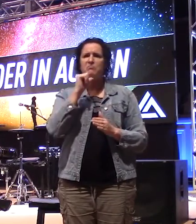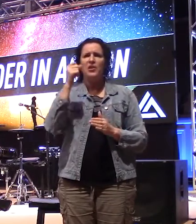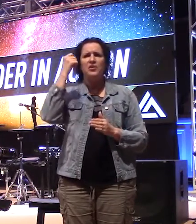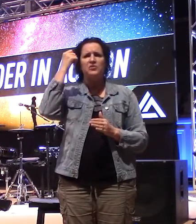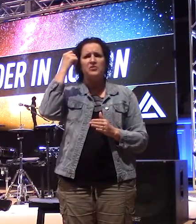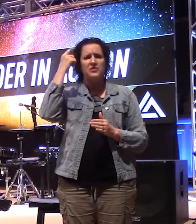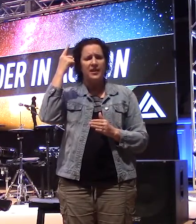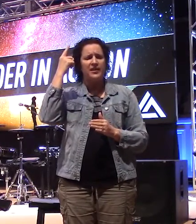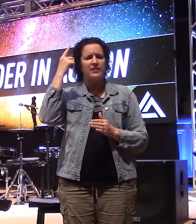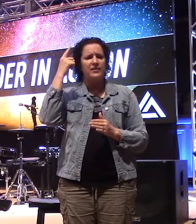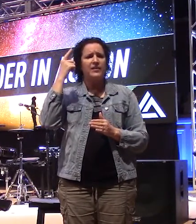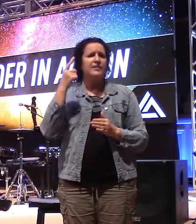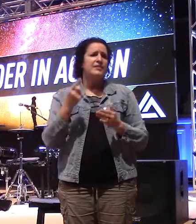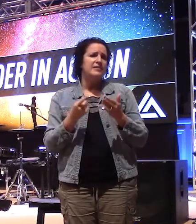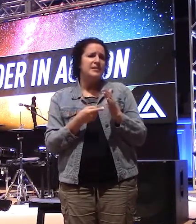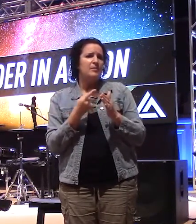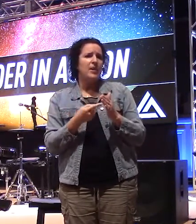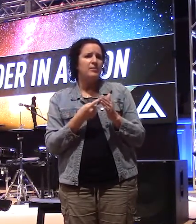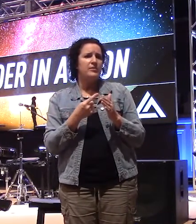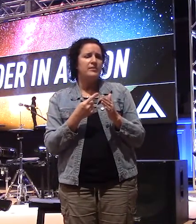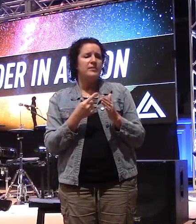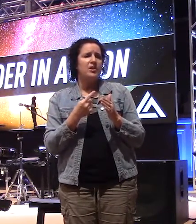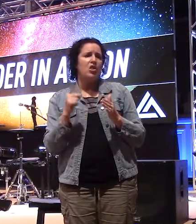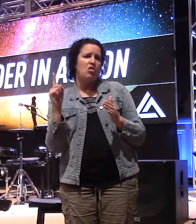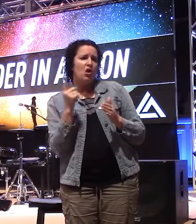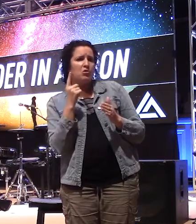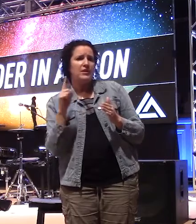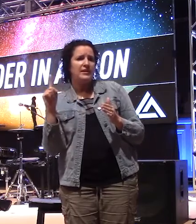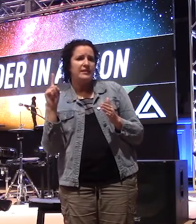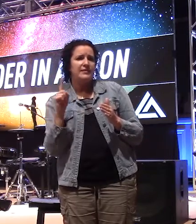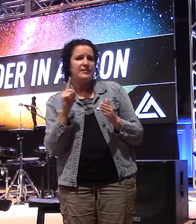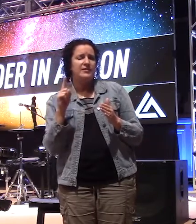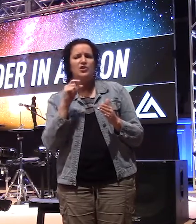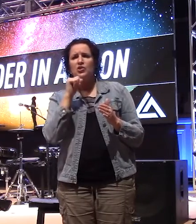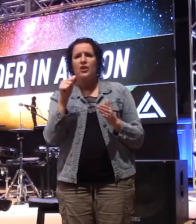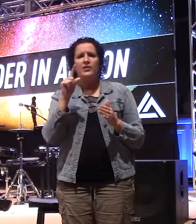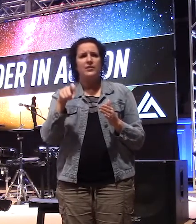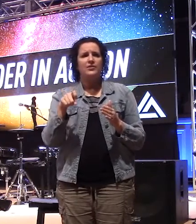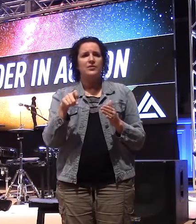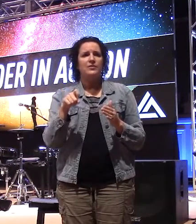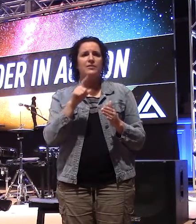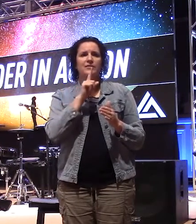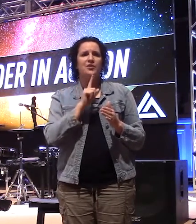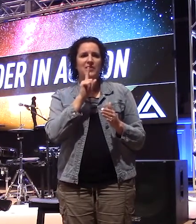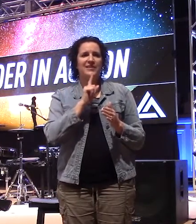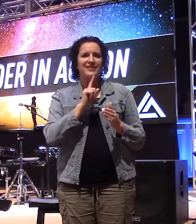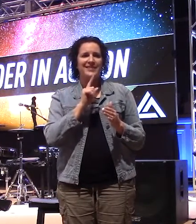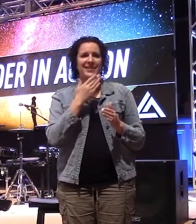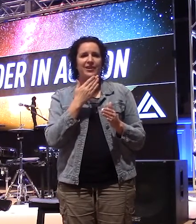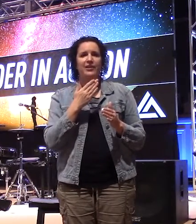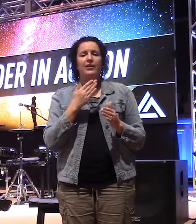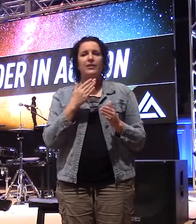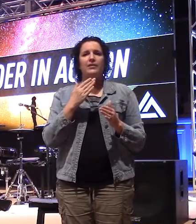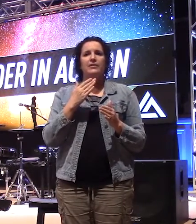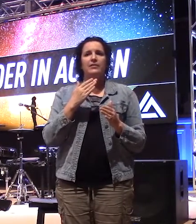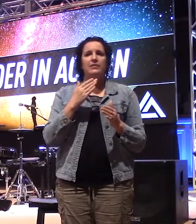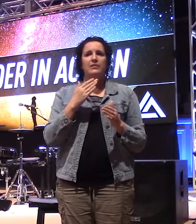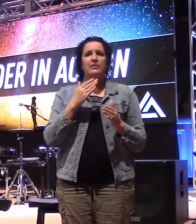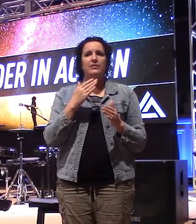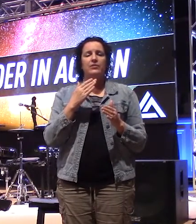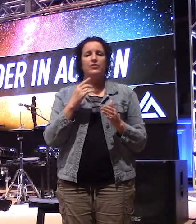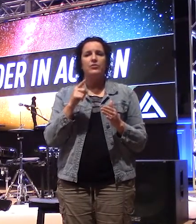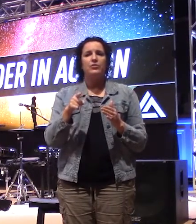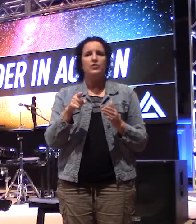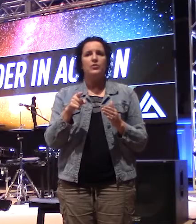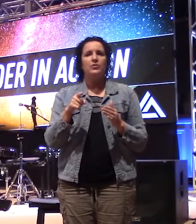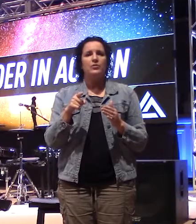loneliness. Listen, you don't have to defend yourself. You don't have to establish yourself. You don't have to toot your own horn.